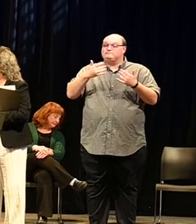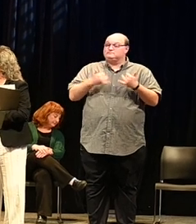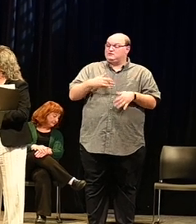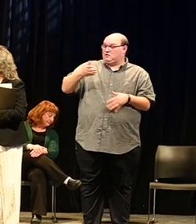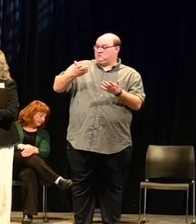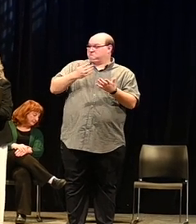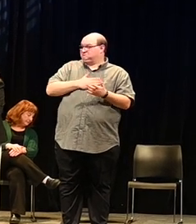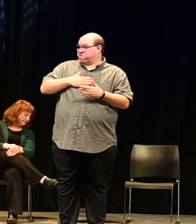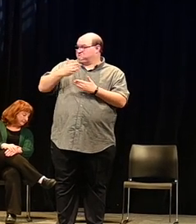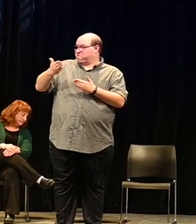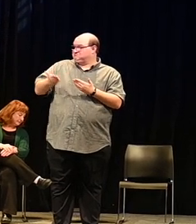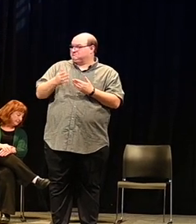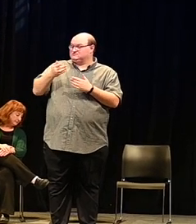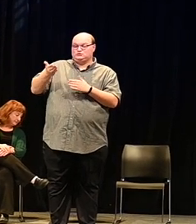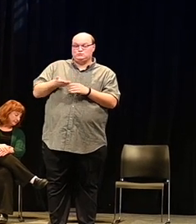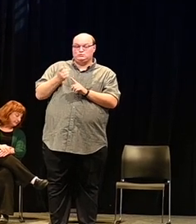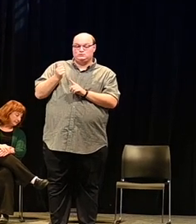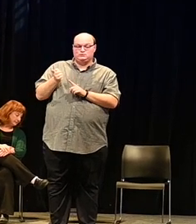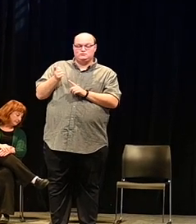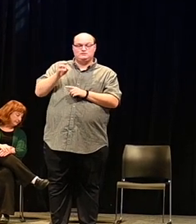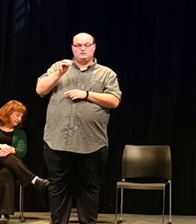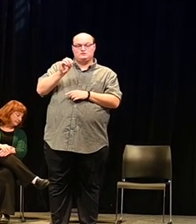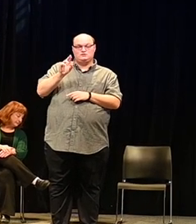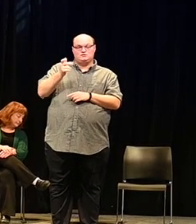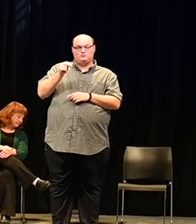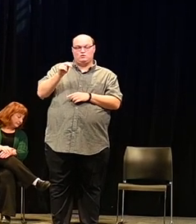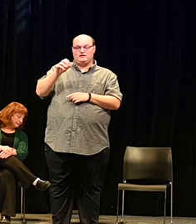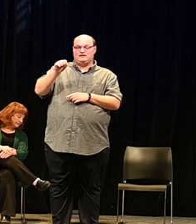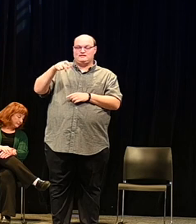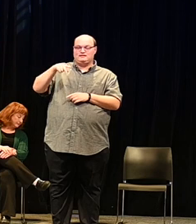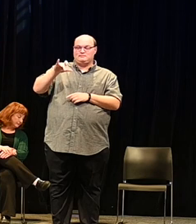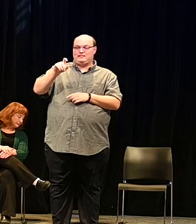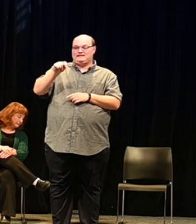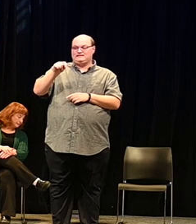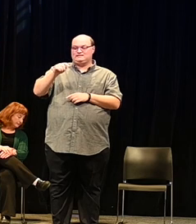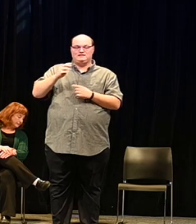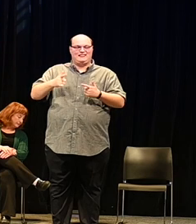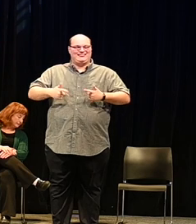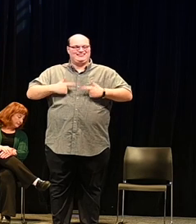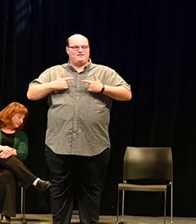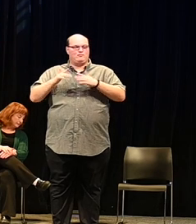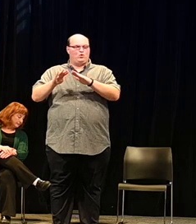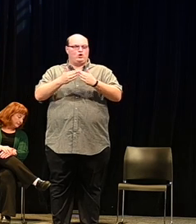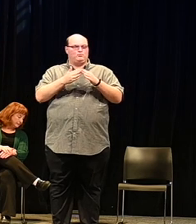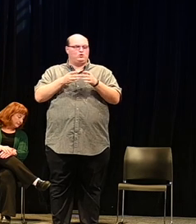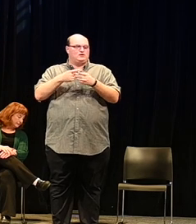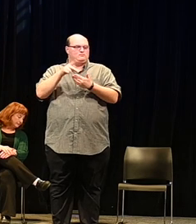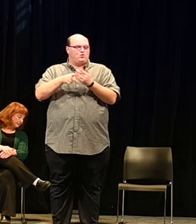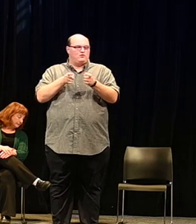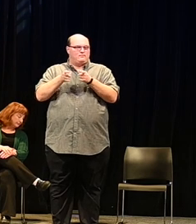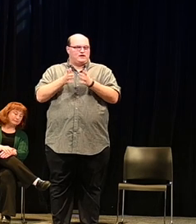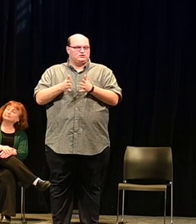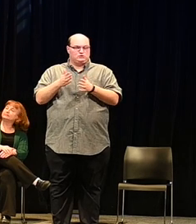to announce and to introduce to you Morgan Spleet. She is the Livable Communities Program Manager. She